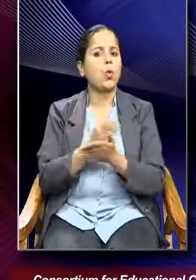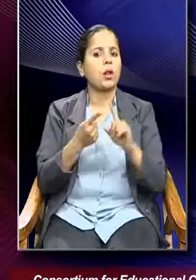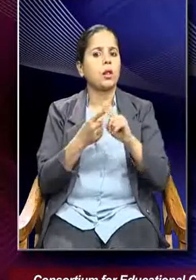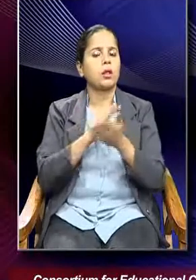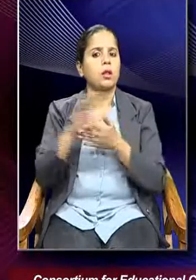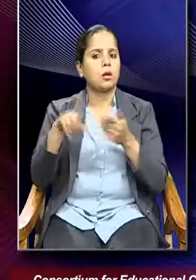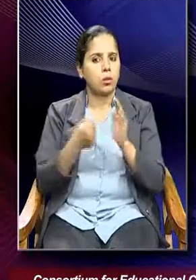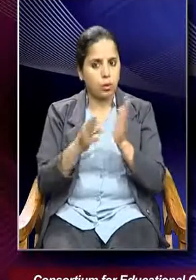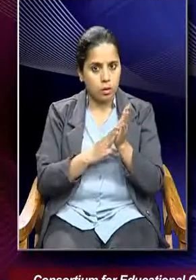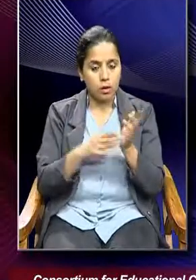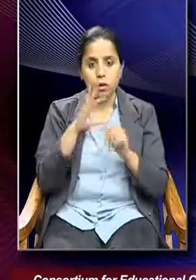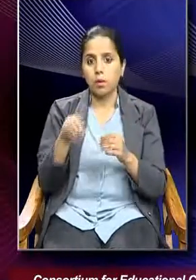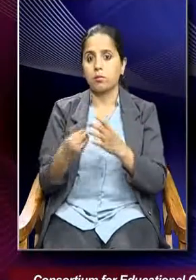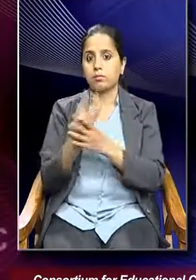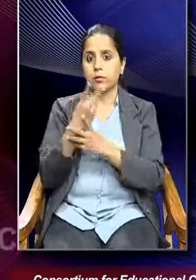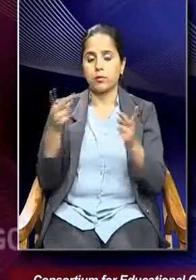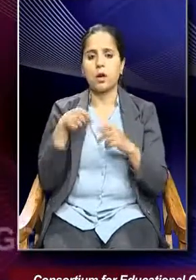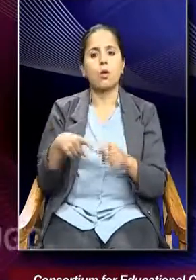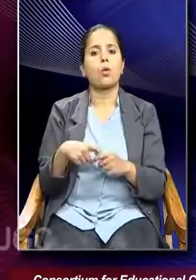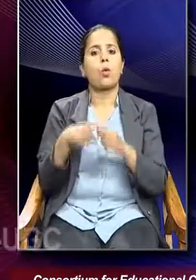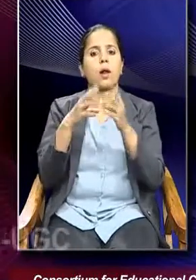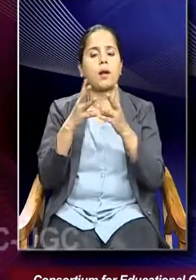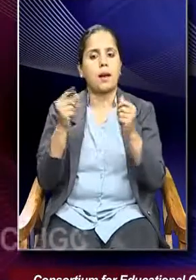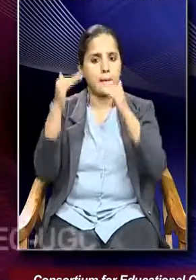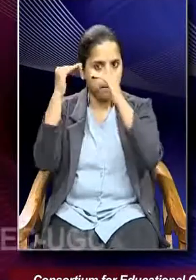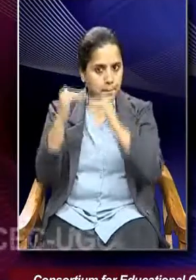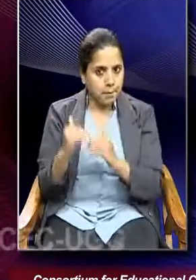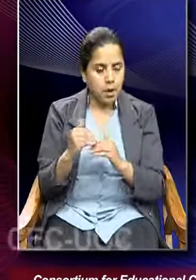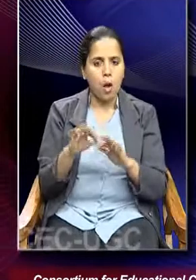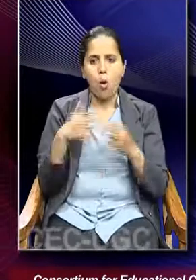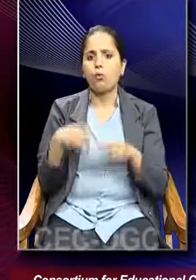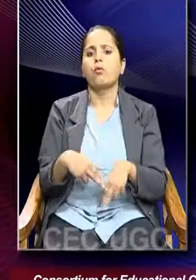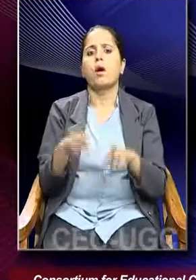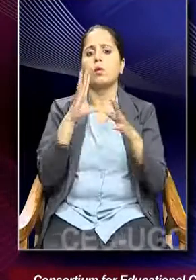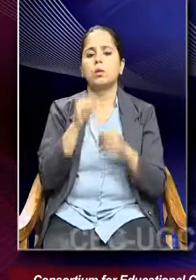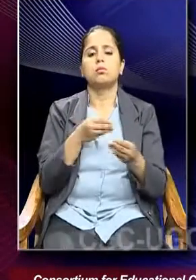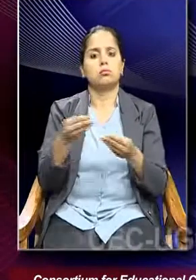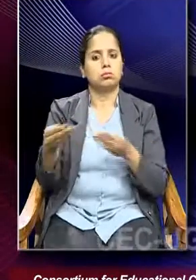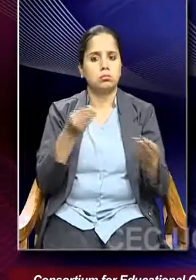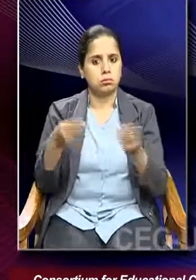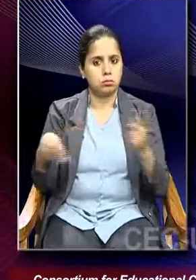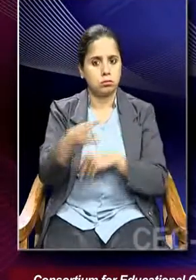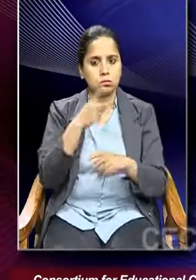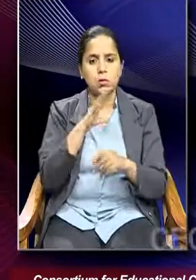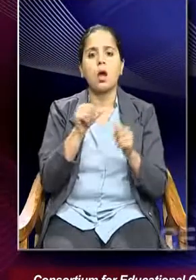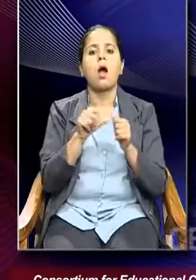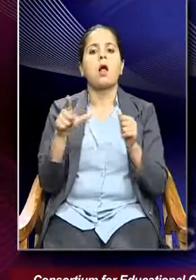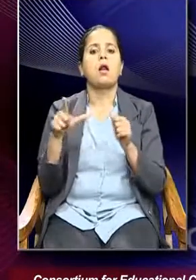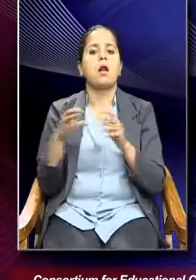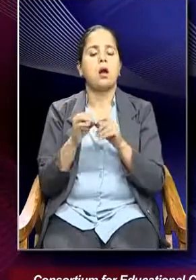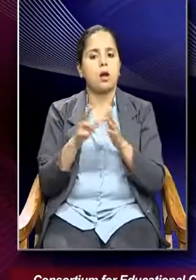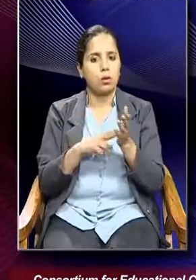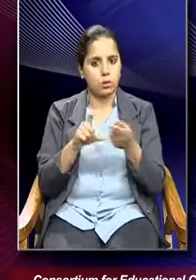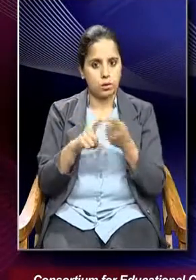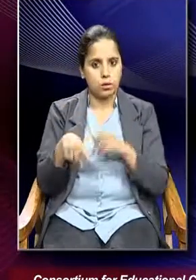the quantity of emission produced or the quantity of the final distribution of allowances. So